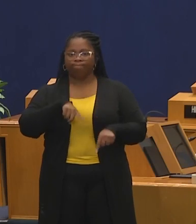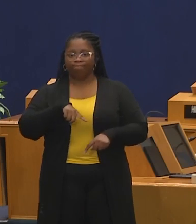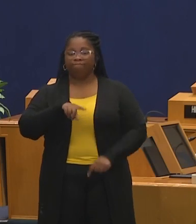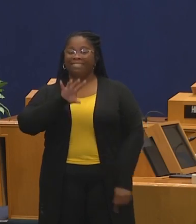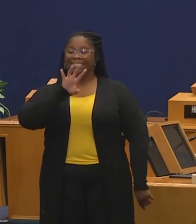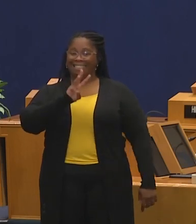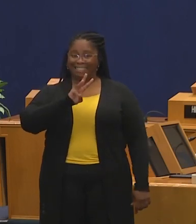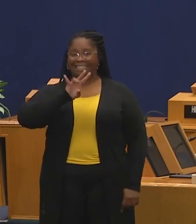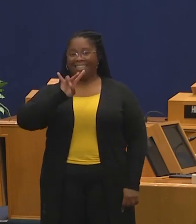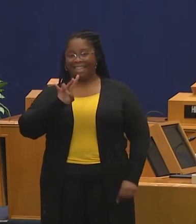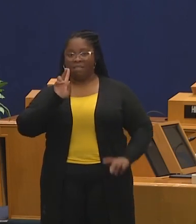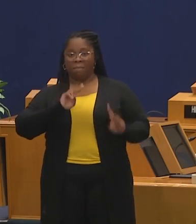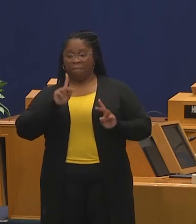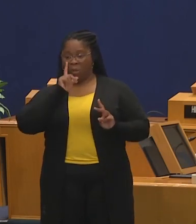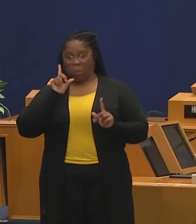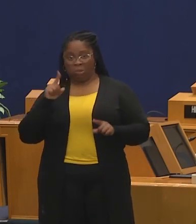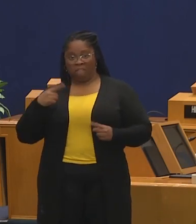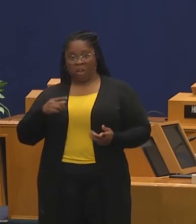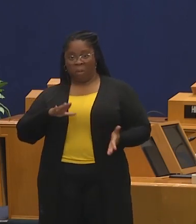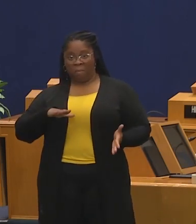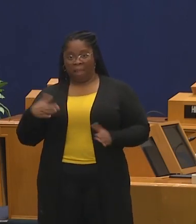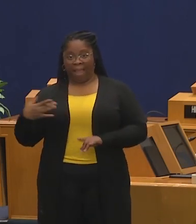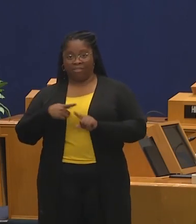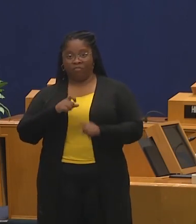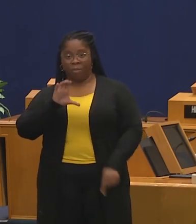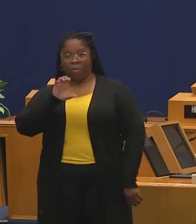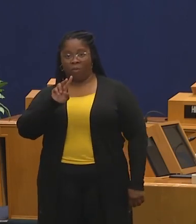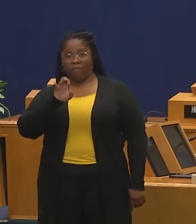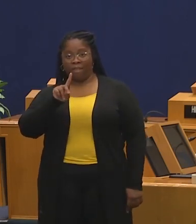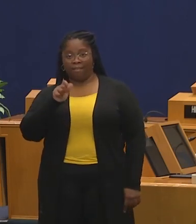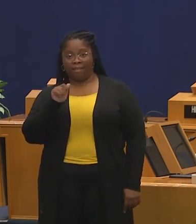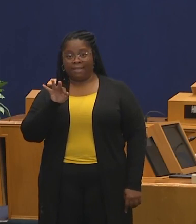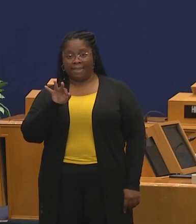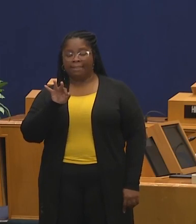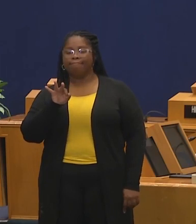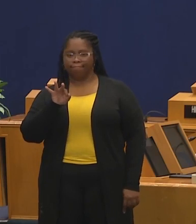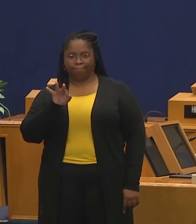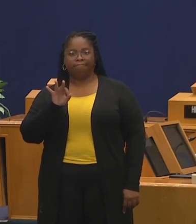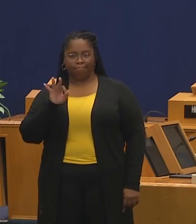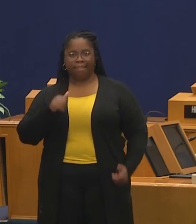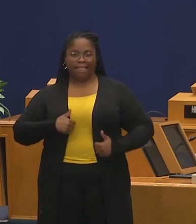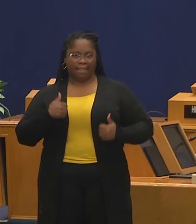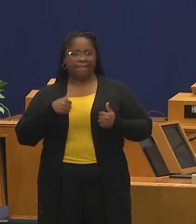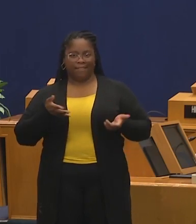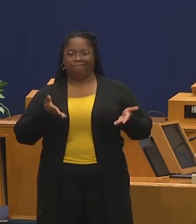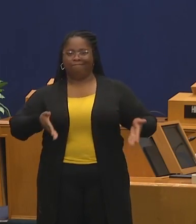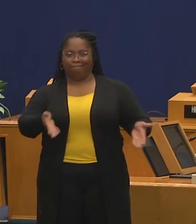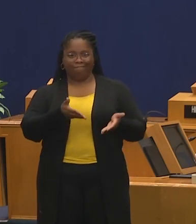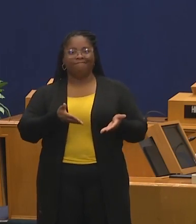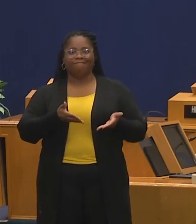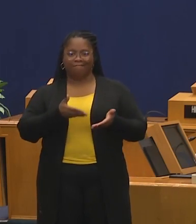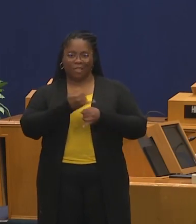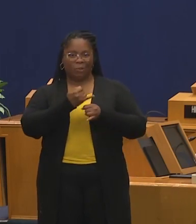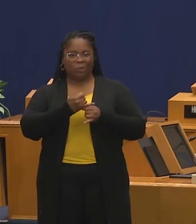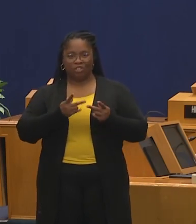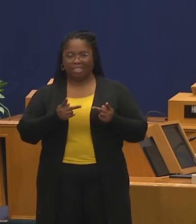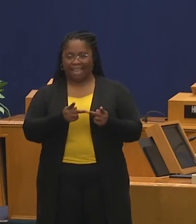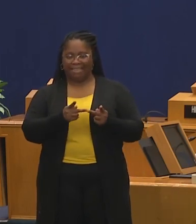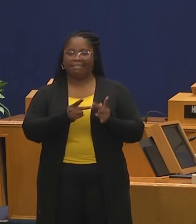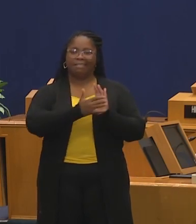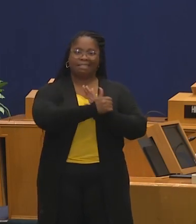67 people who have passed away from COVID-19 were residents in institutional settings. And this includes both